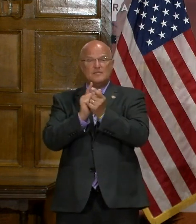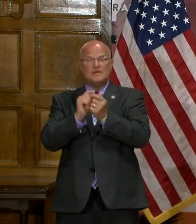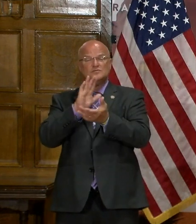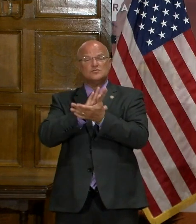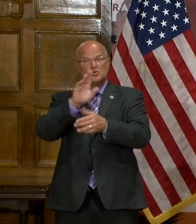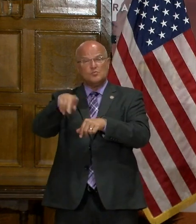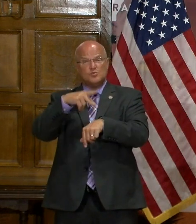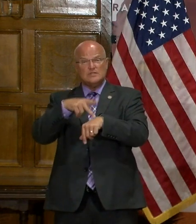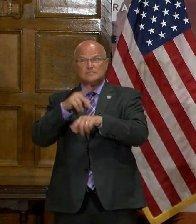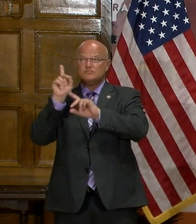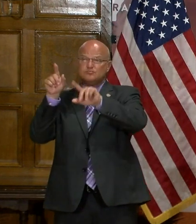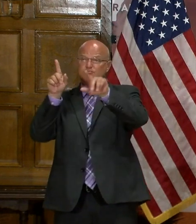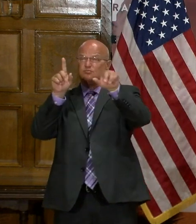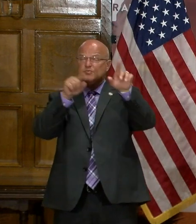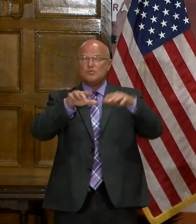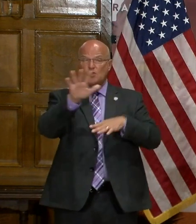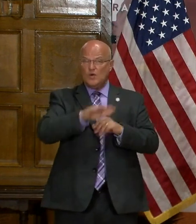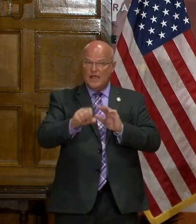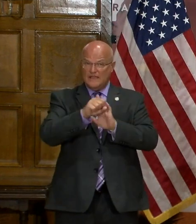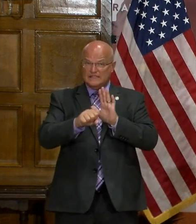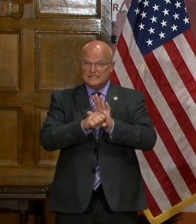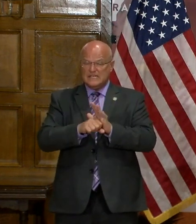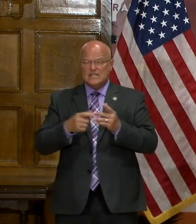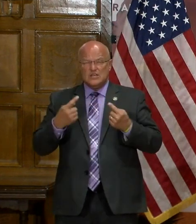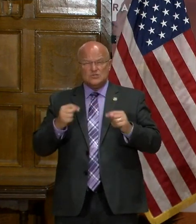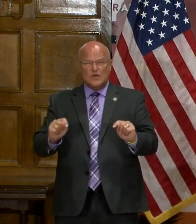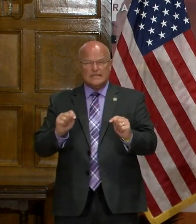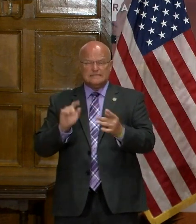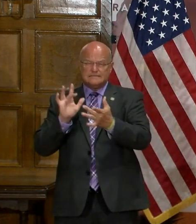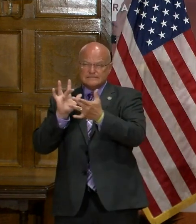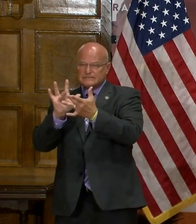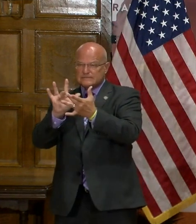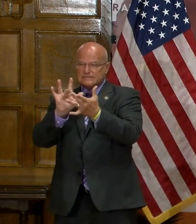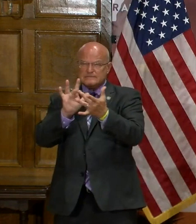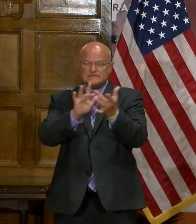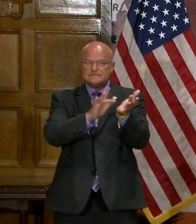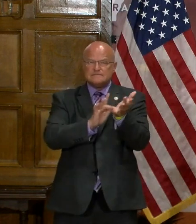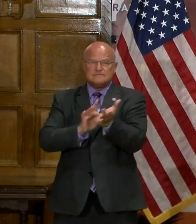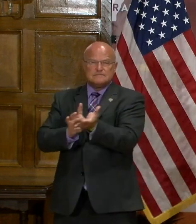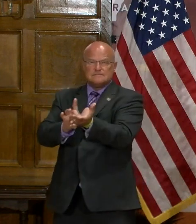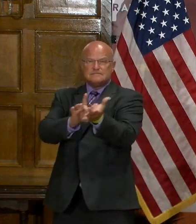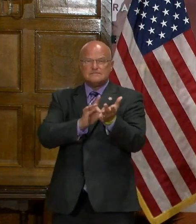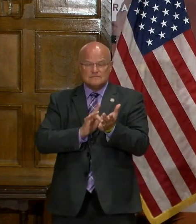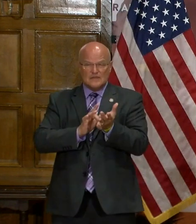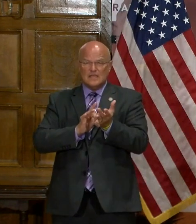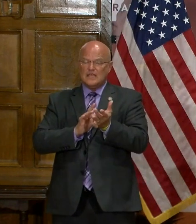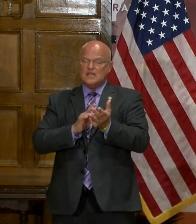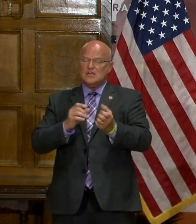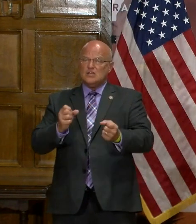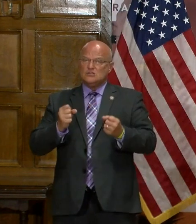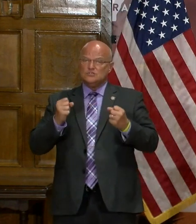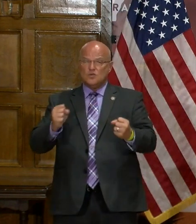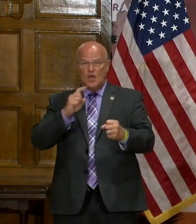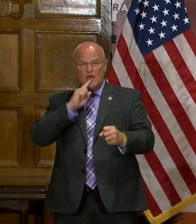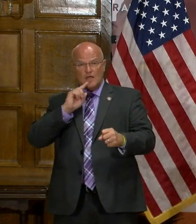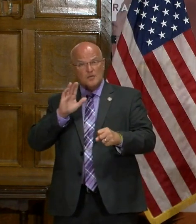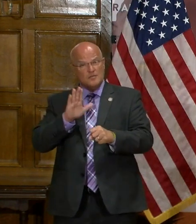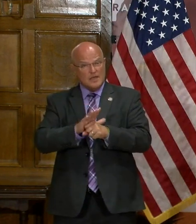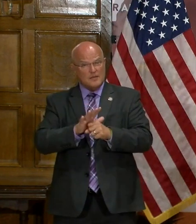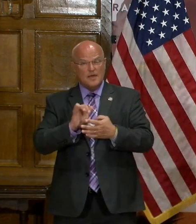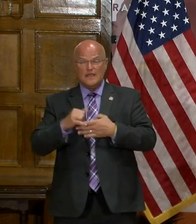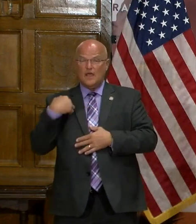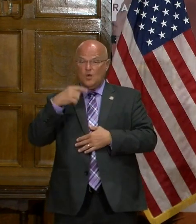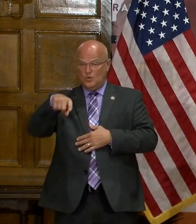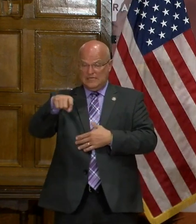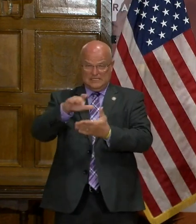school principals everywhere I go around the state, so I try to stay in tune as to where we are. And there's a very strong commitment that we